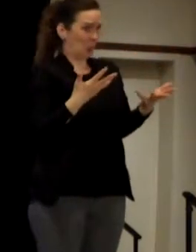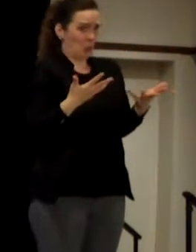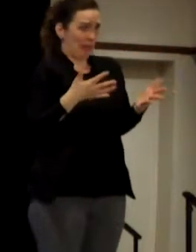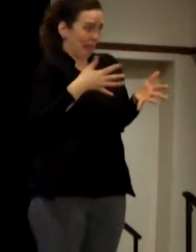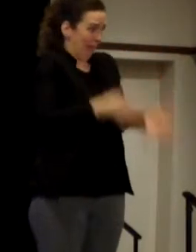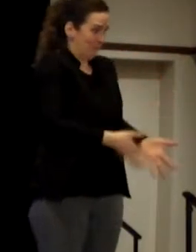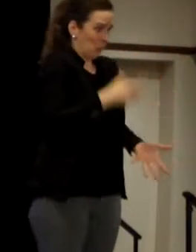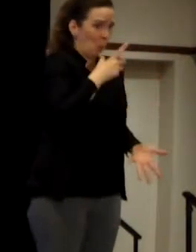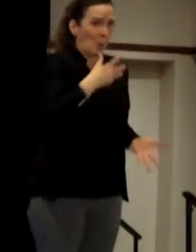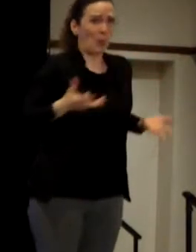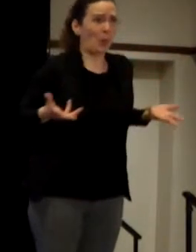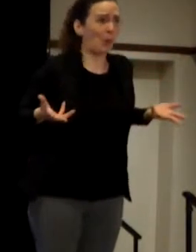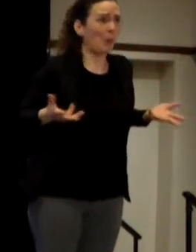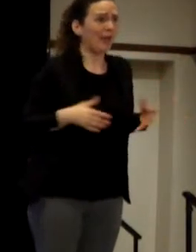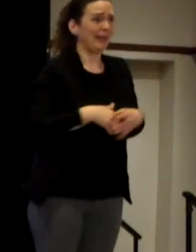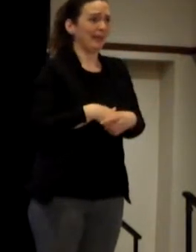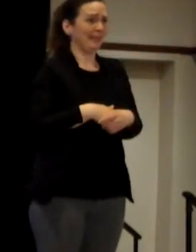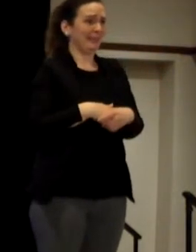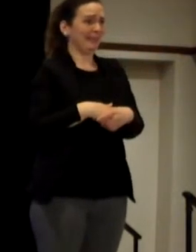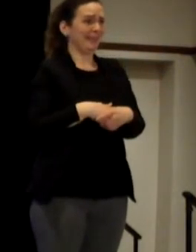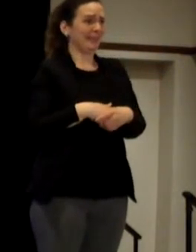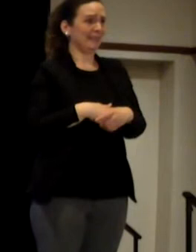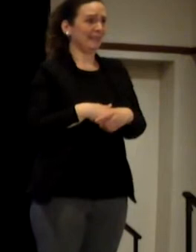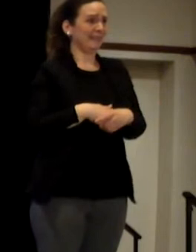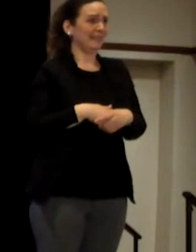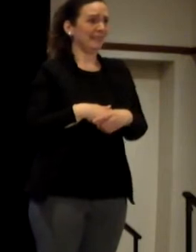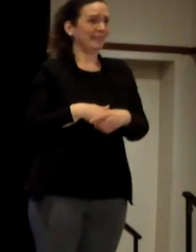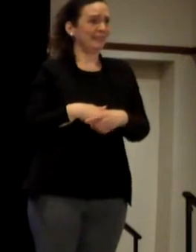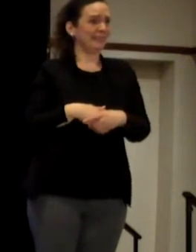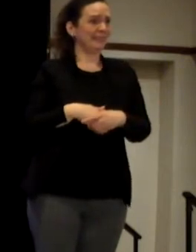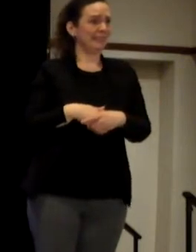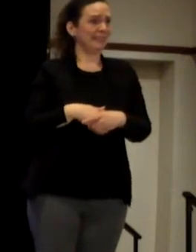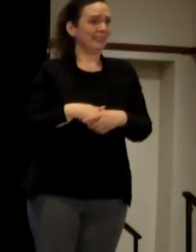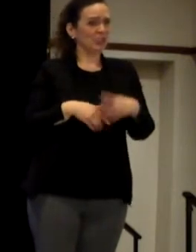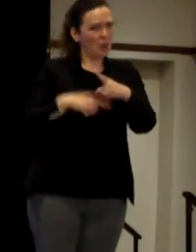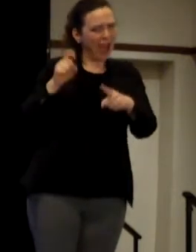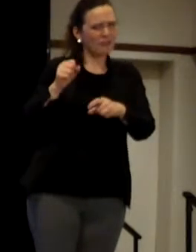Do you have a pick for tomorrow? Cuse is going to win.